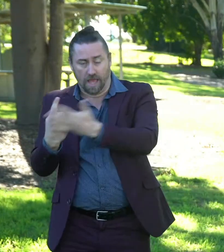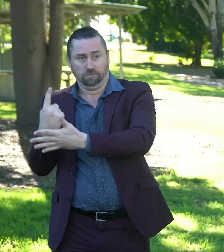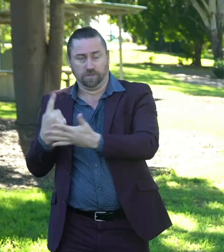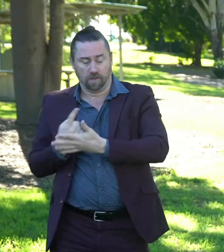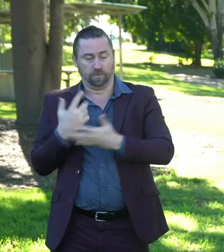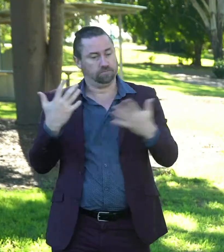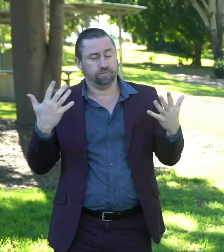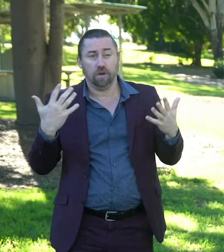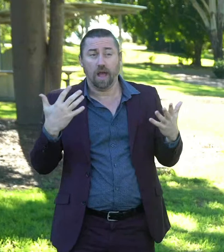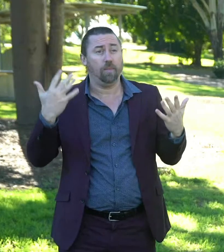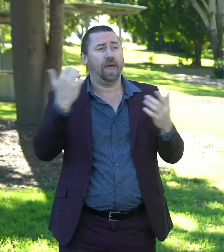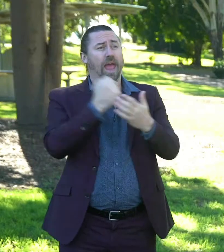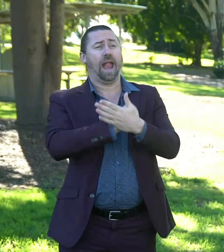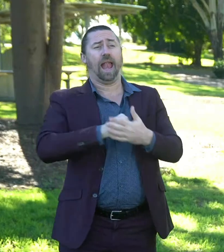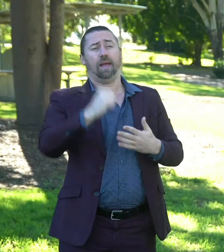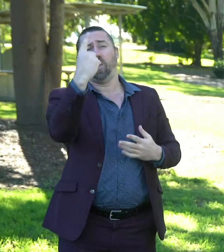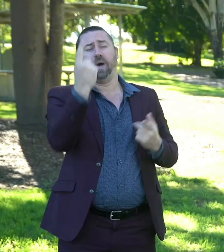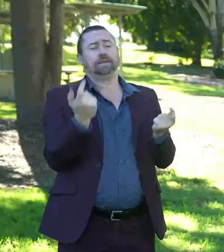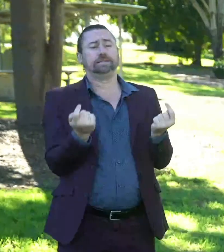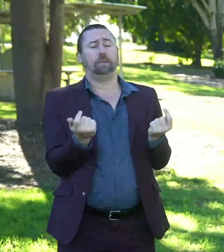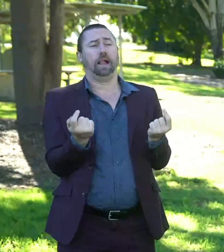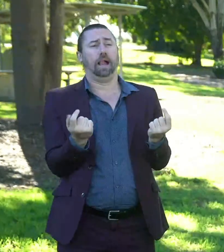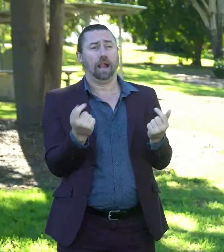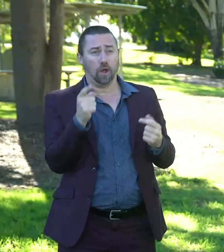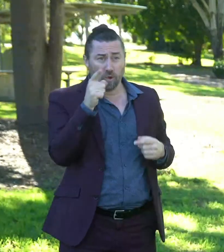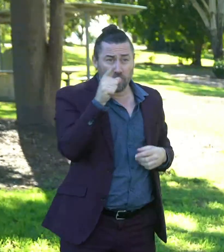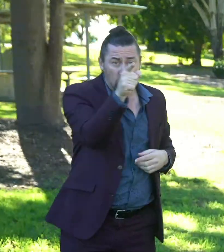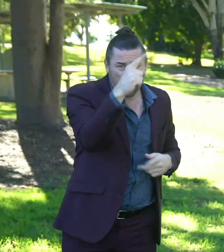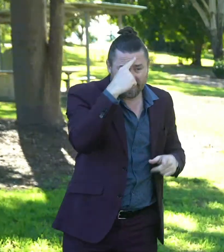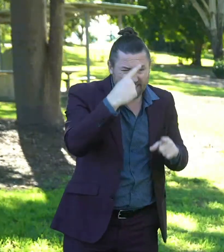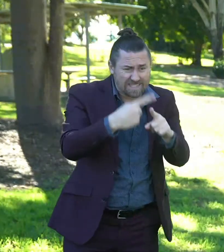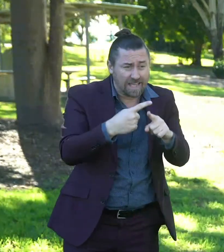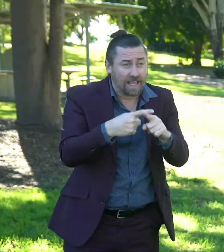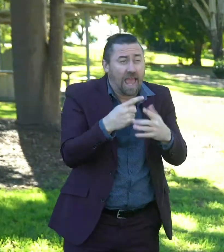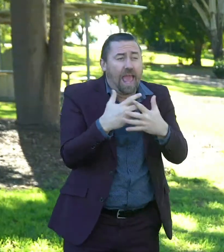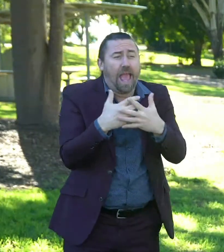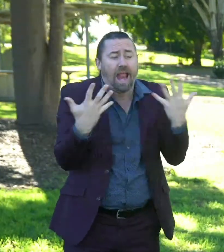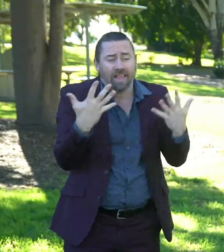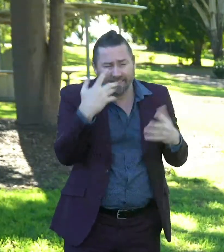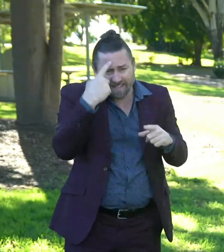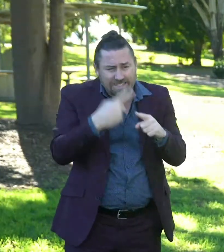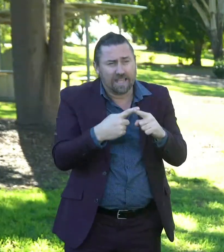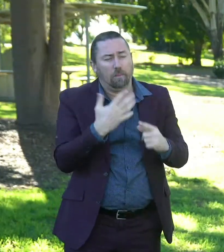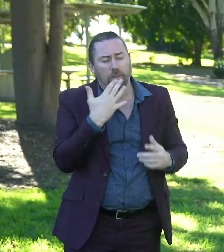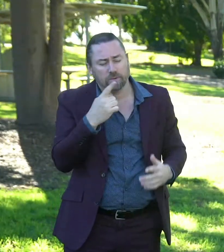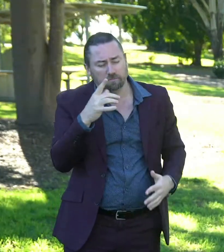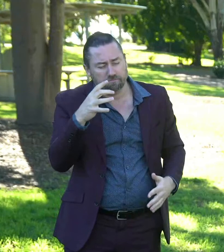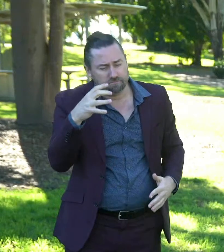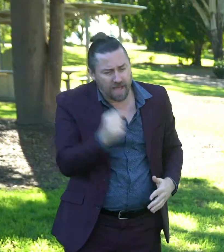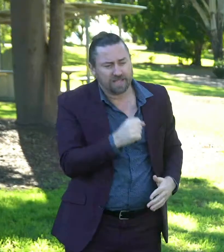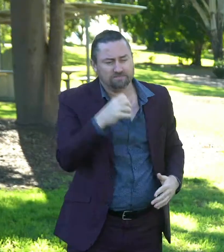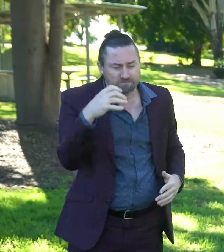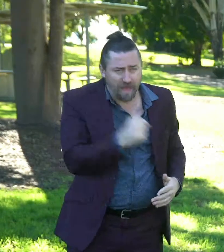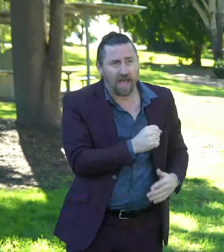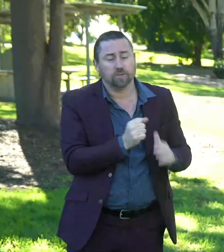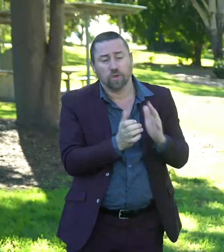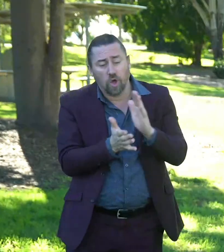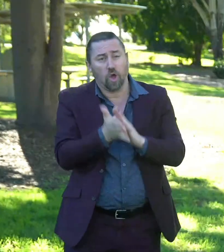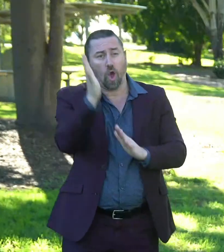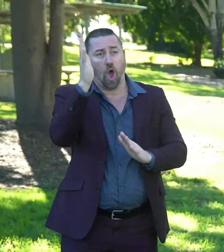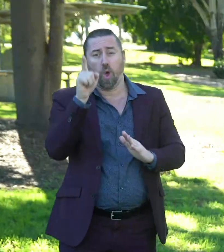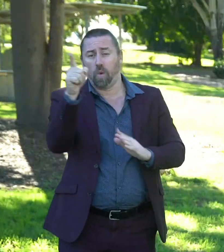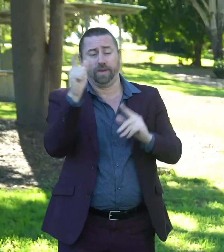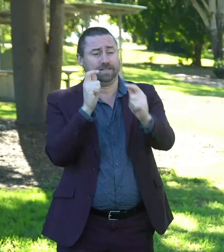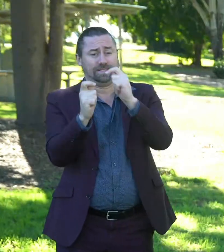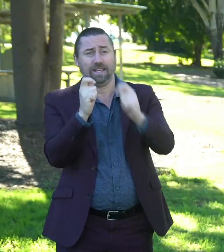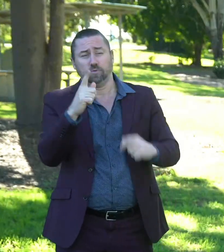straightforward message is, please, if you are sick, it is absolutely critical that you immediately come